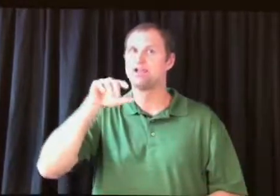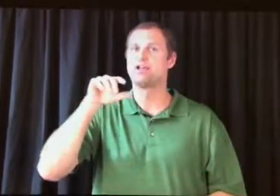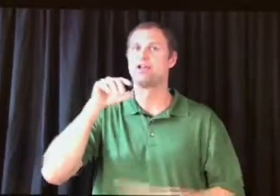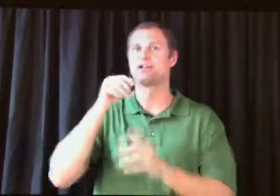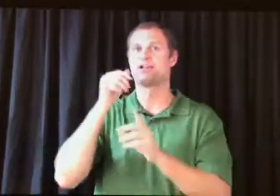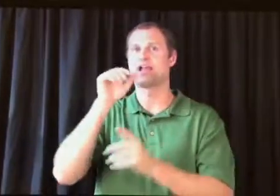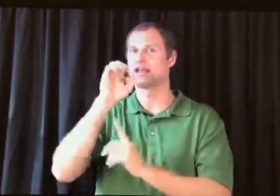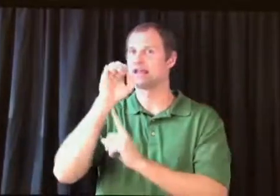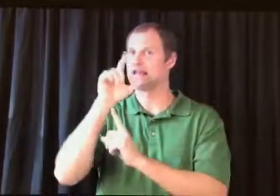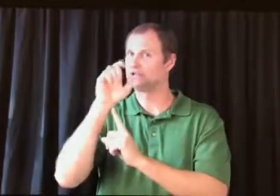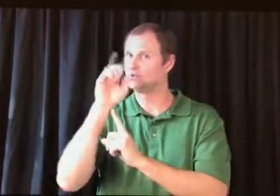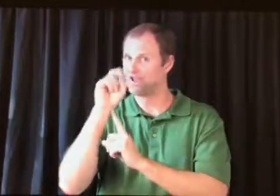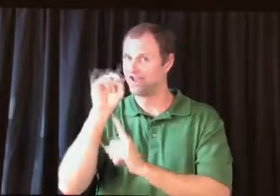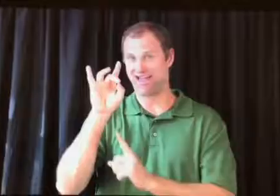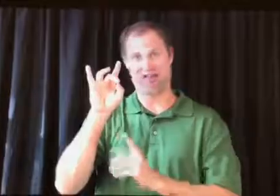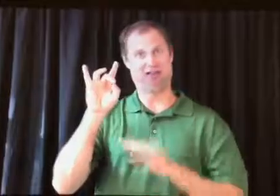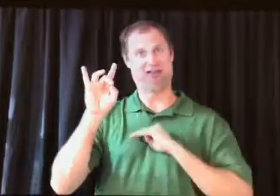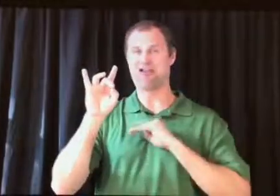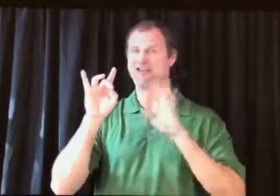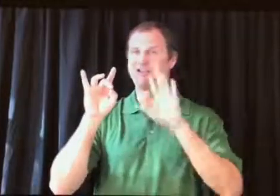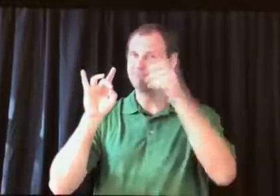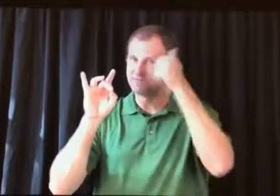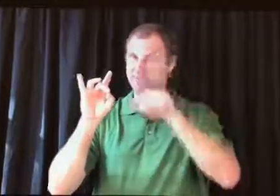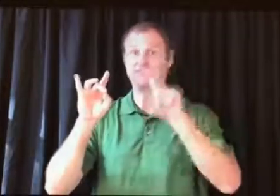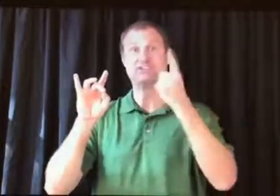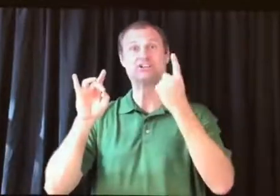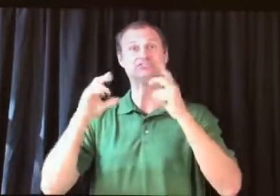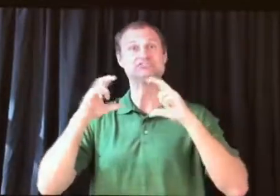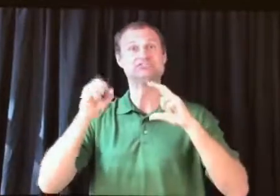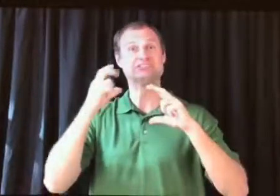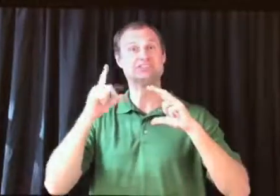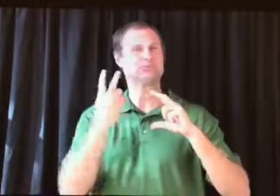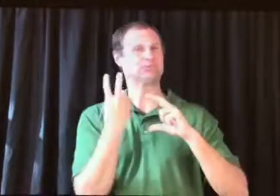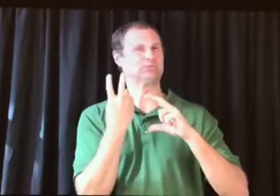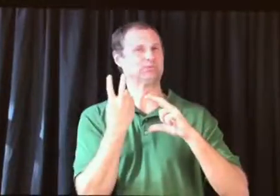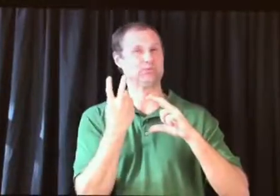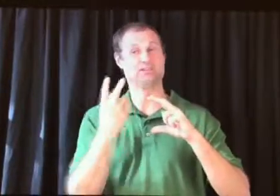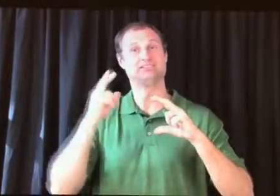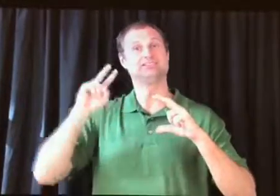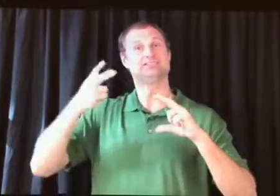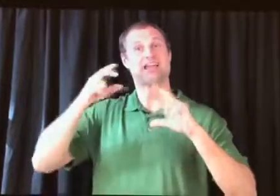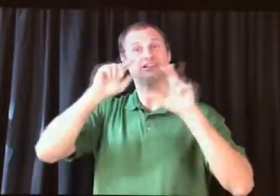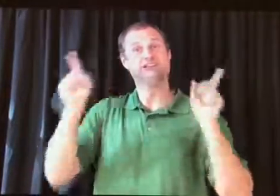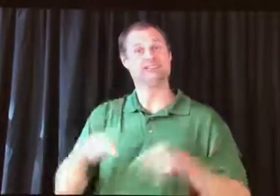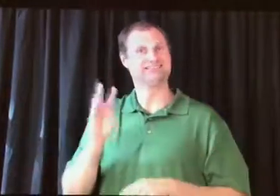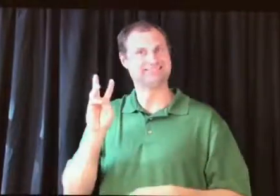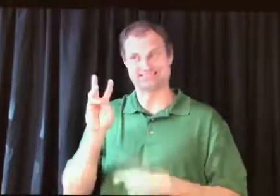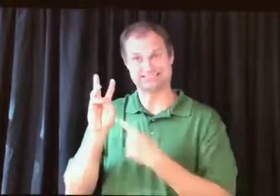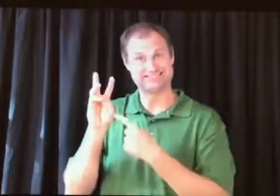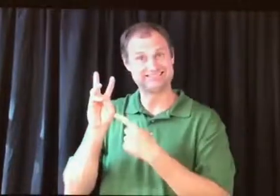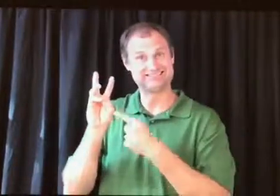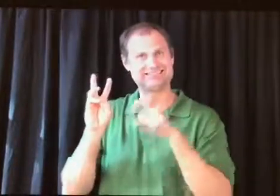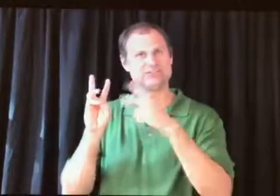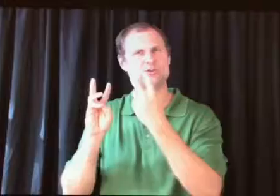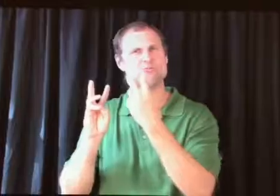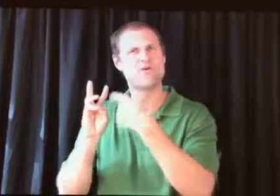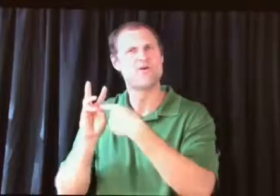which is comprised of 2 hydrogen and 1 oxygen. The oxygen